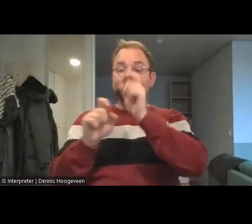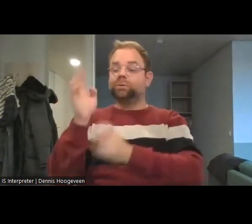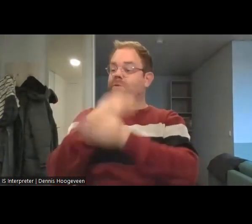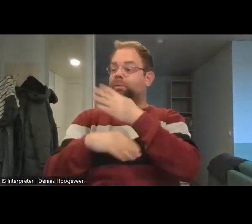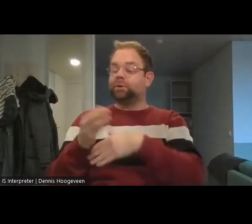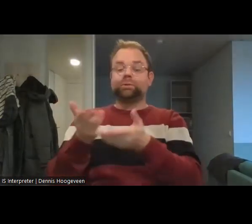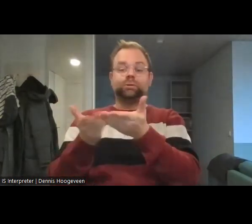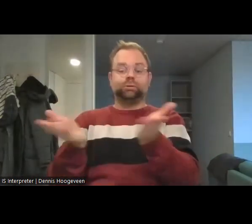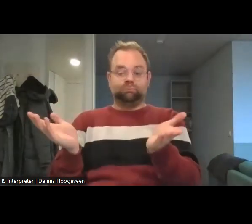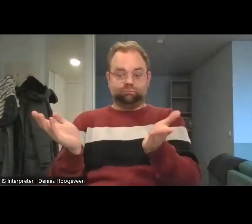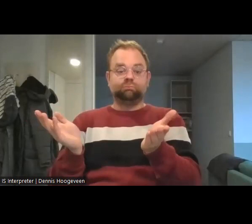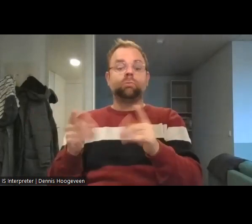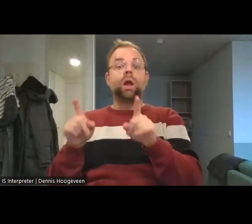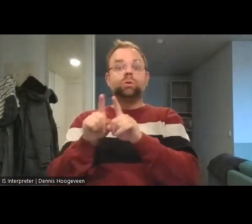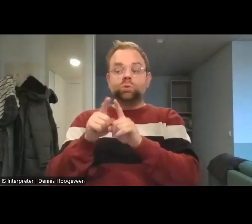persons with disabilities as well.